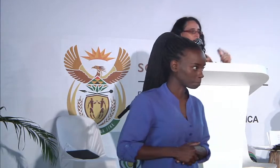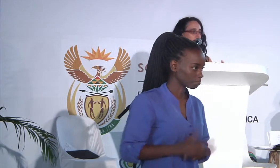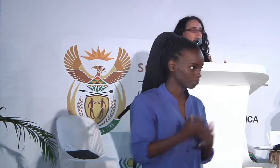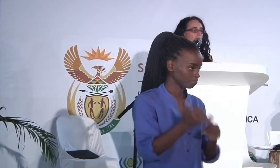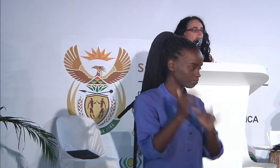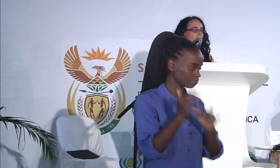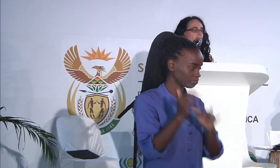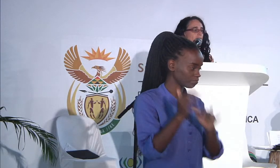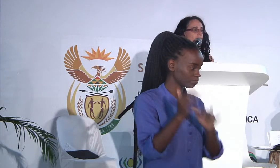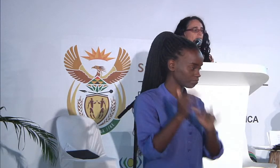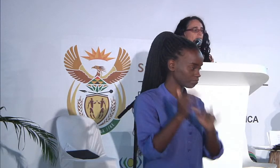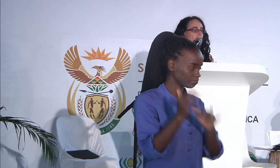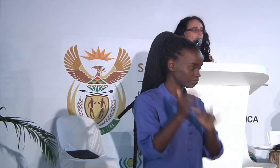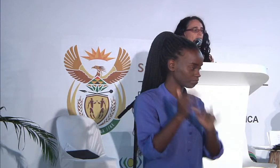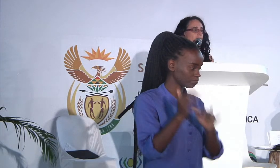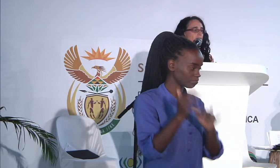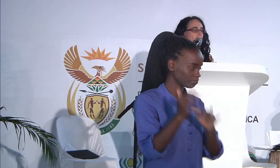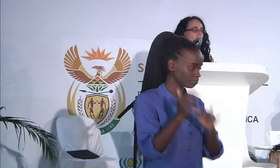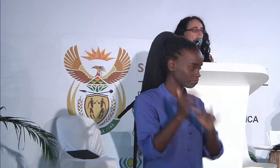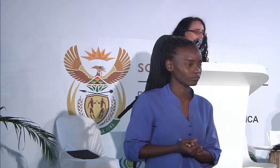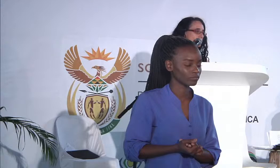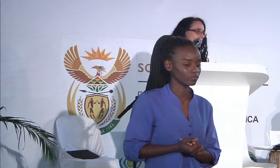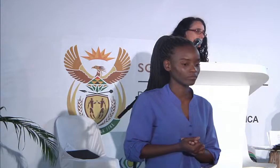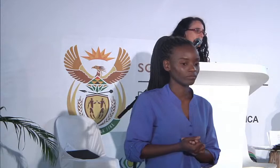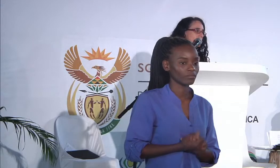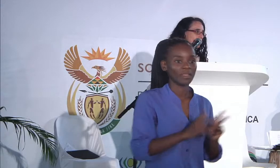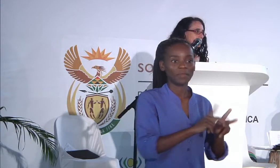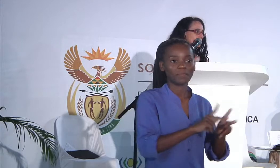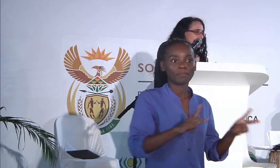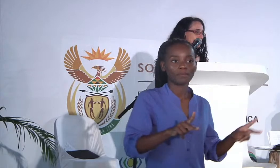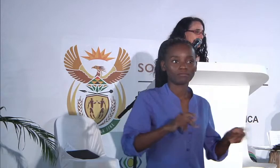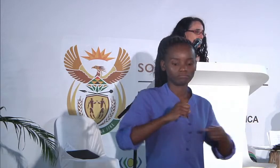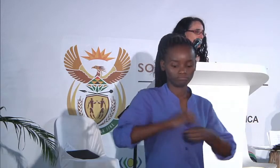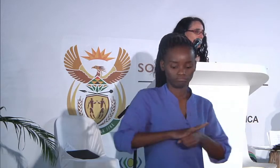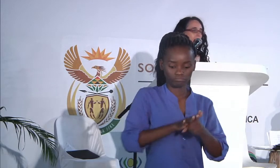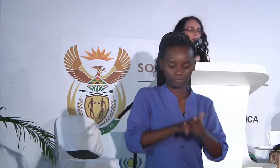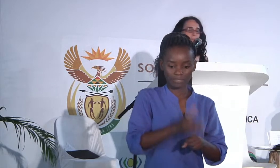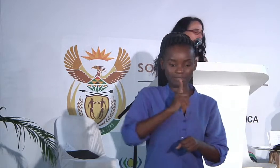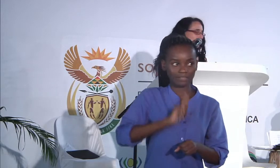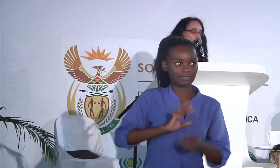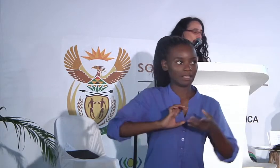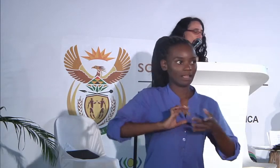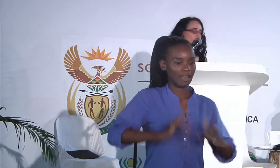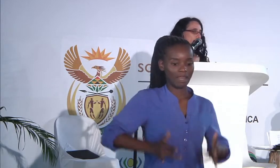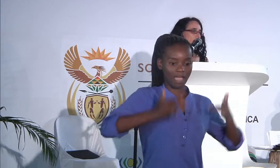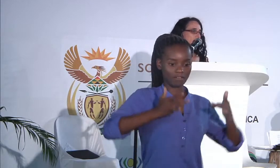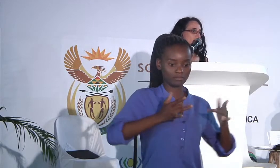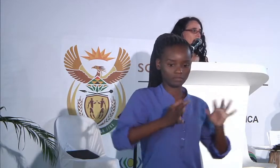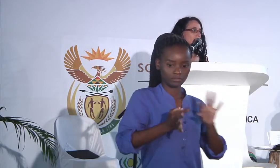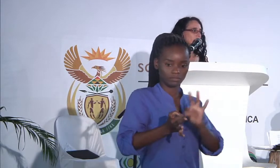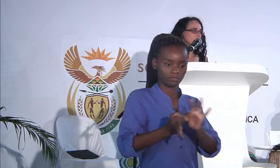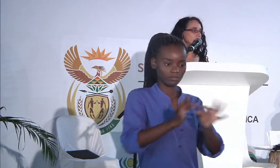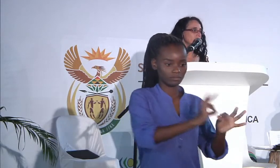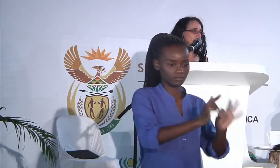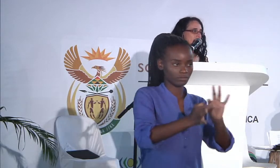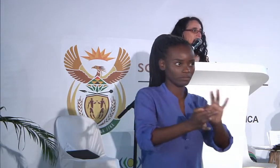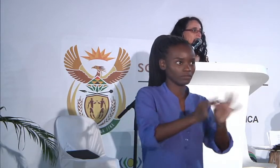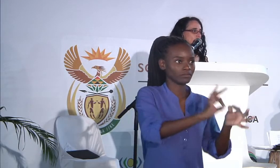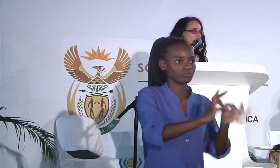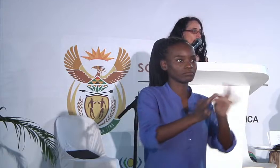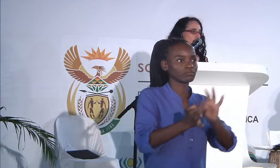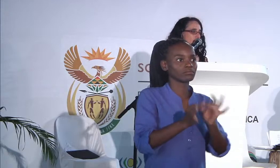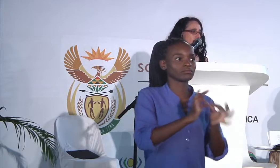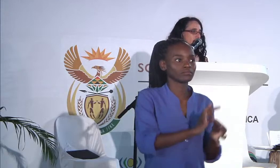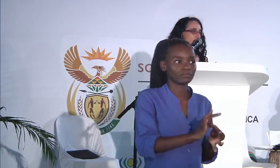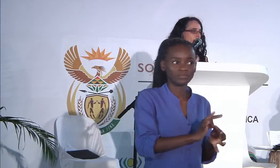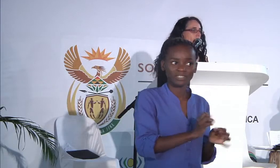People tell us that COVID has taught us that our lives are interconnected. But I'm not sure how much we have taken that to